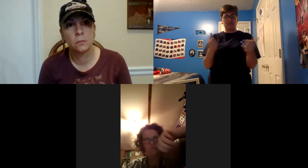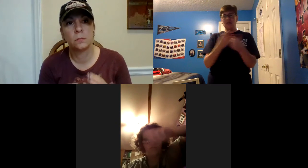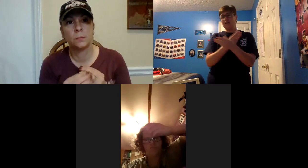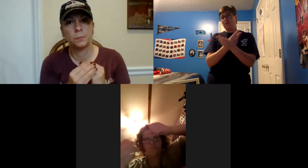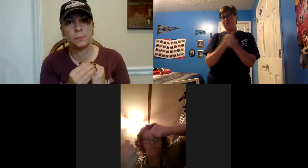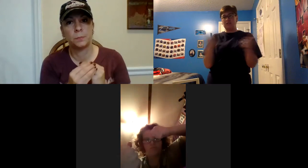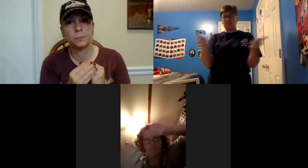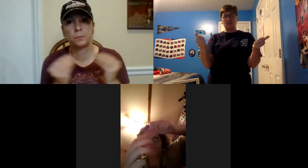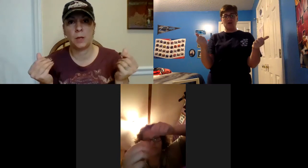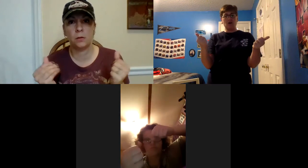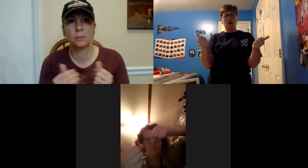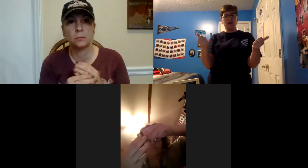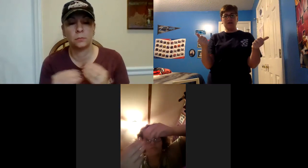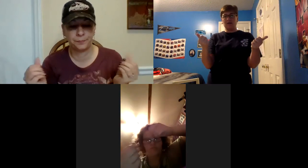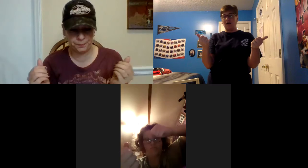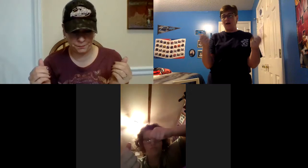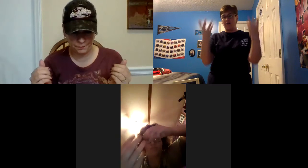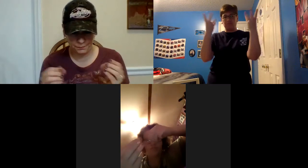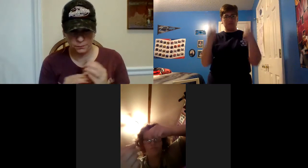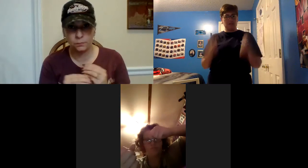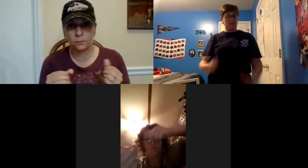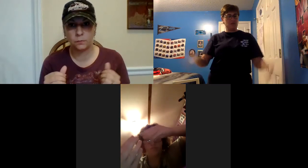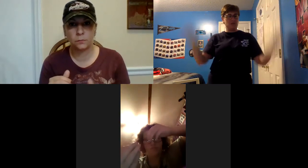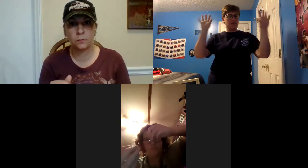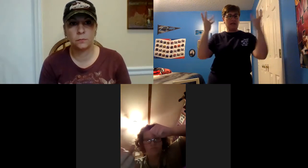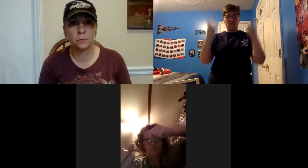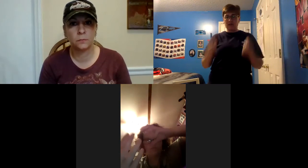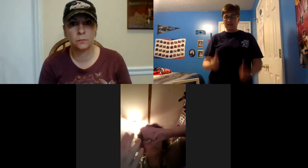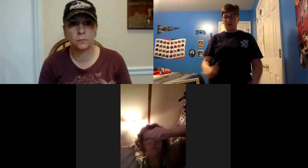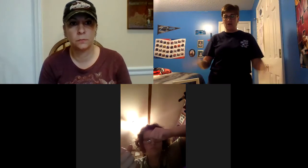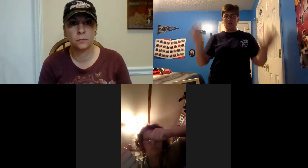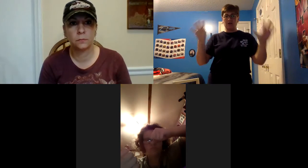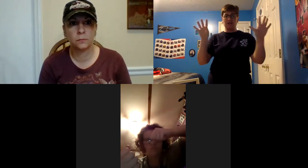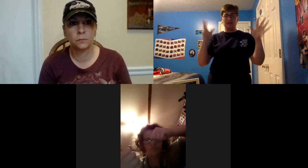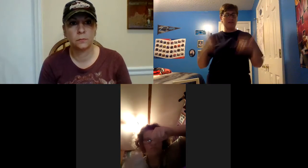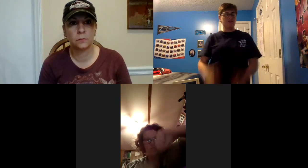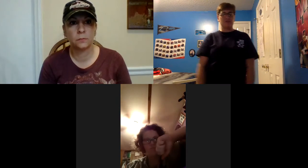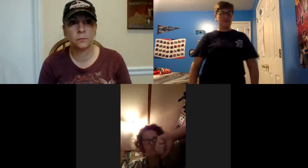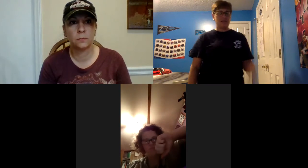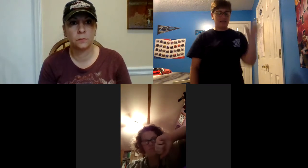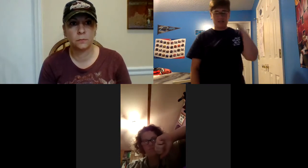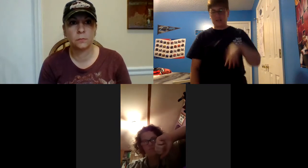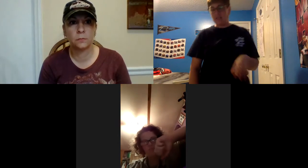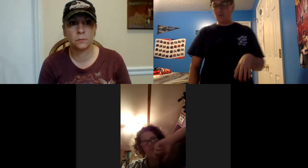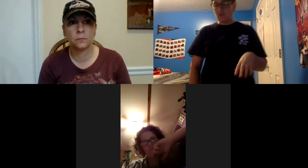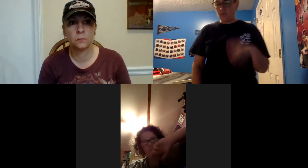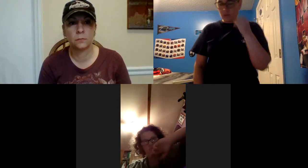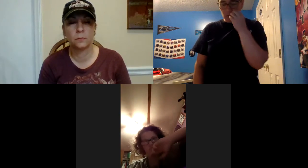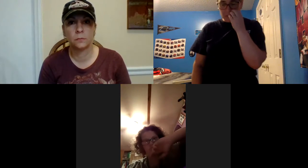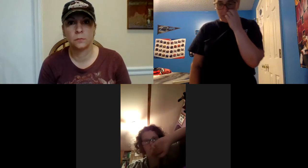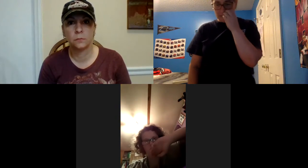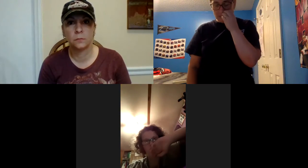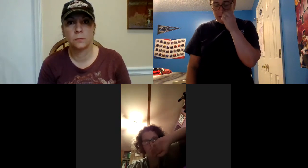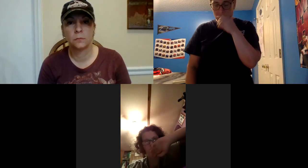it's all gone. You can do it that way. It's all gone. I mean, there's just that's one of those really